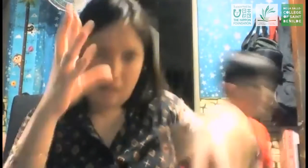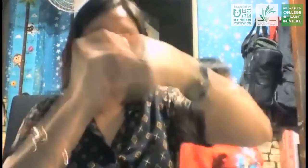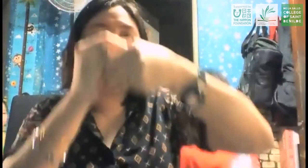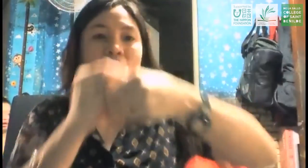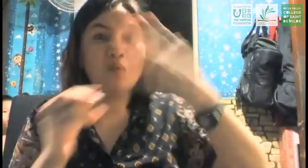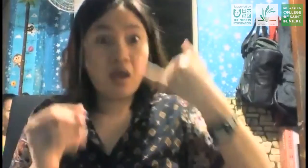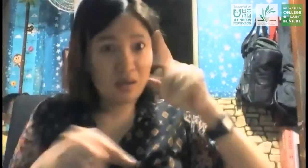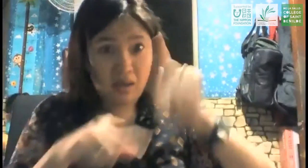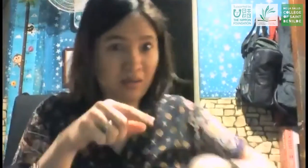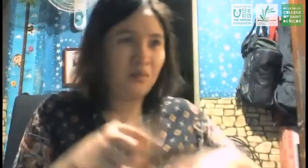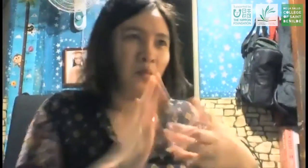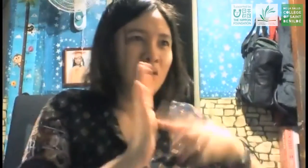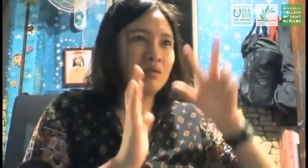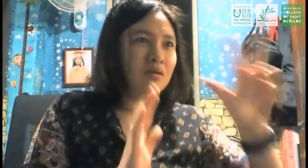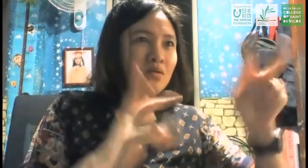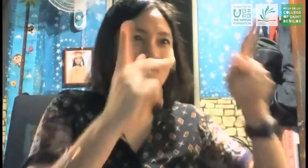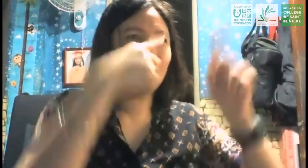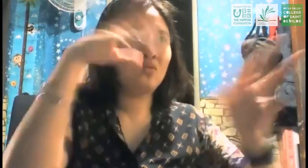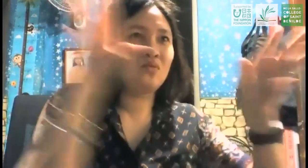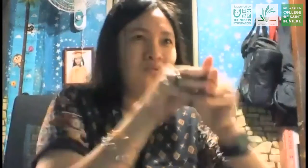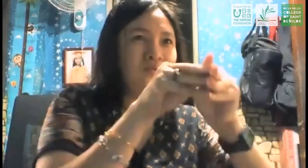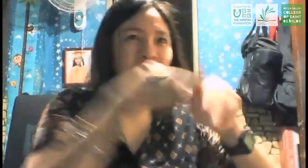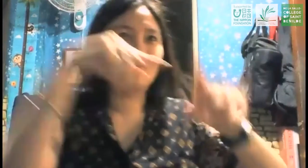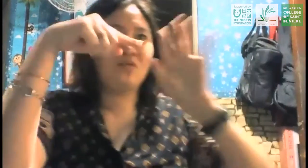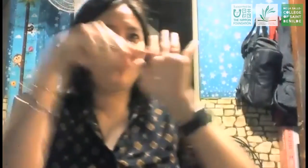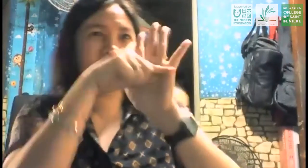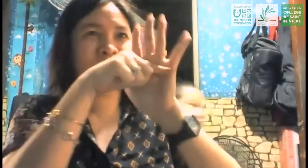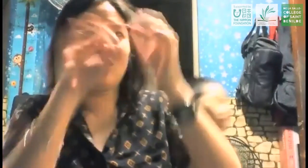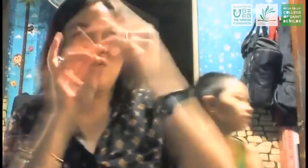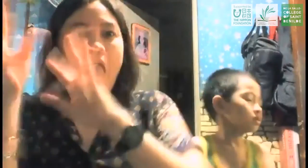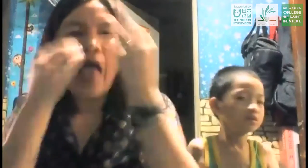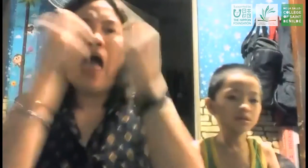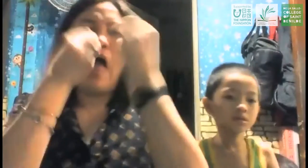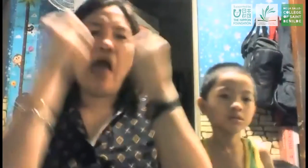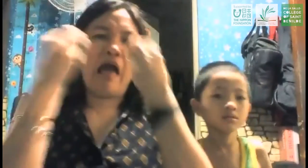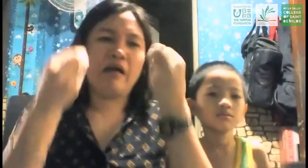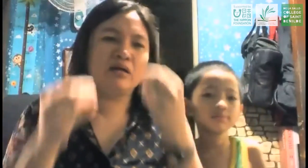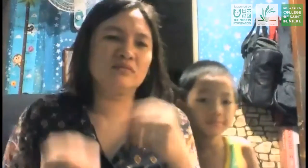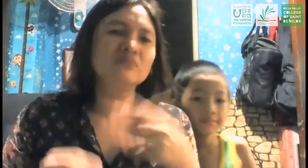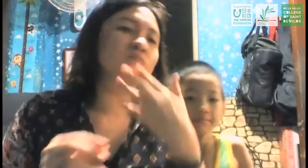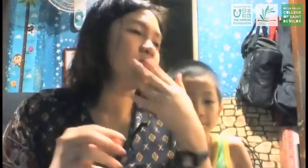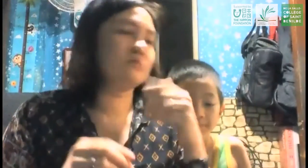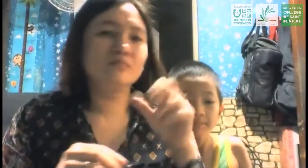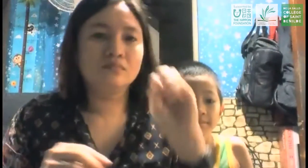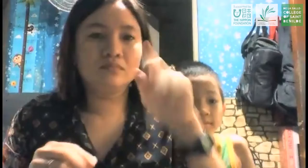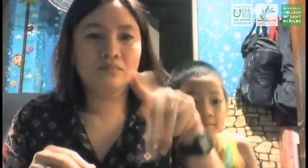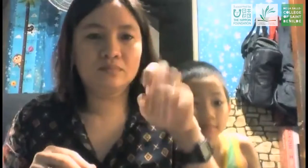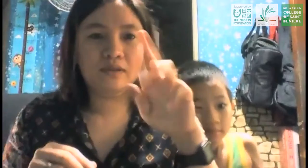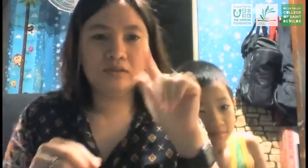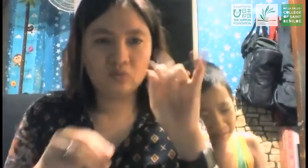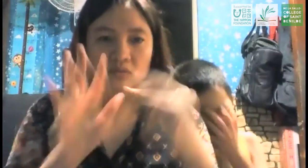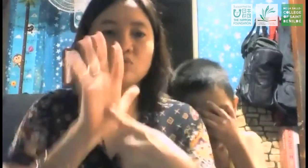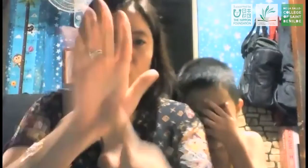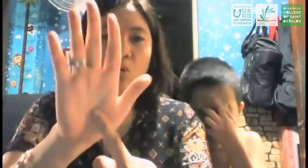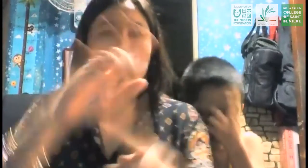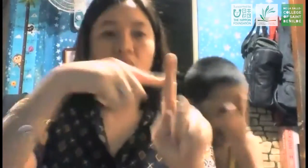math where it includes both, then we have to follow the exact numerical order so that it's